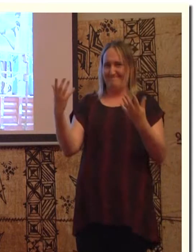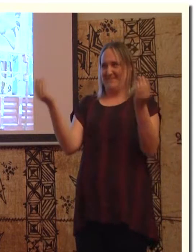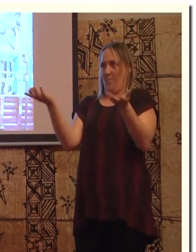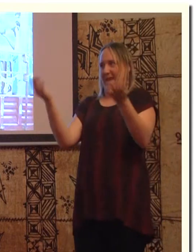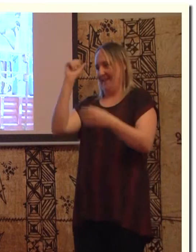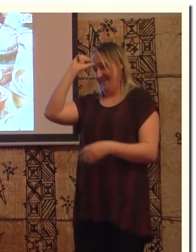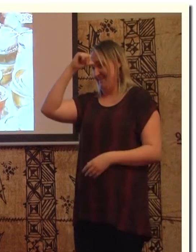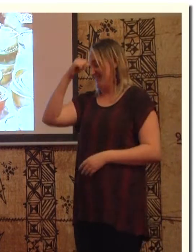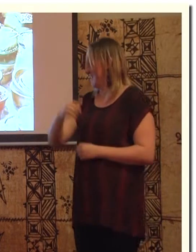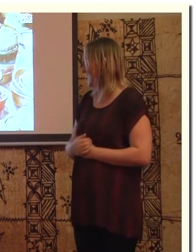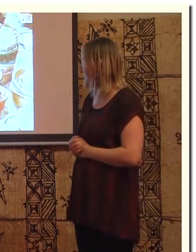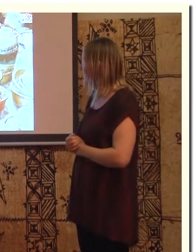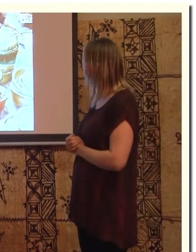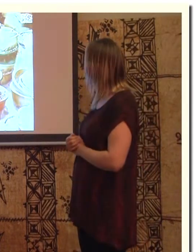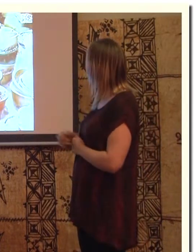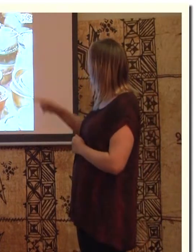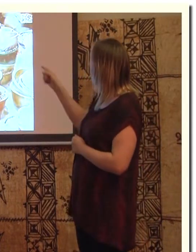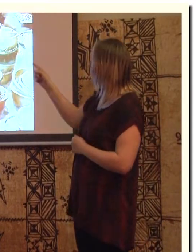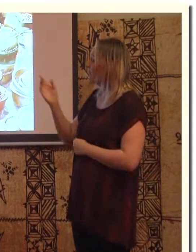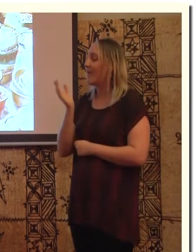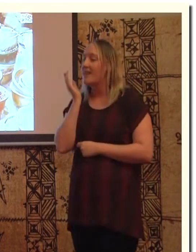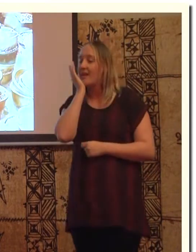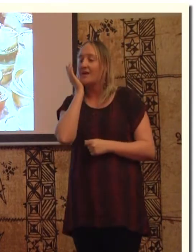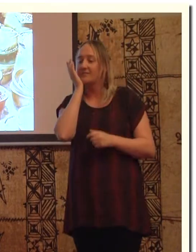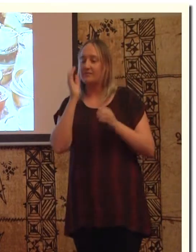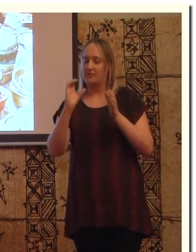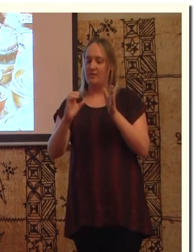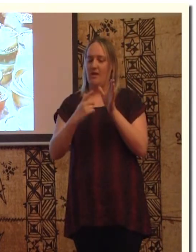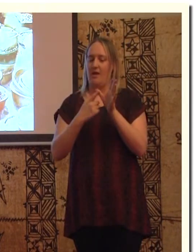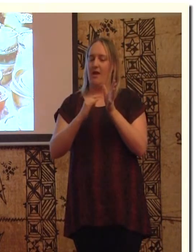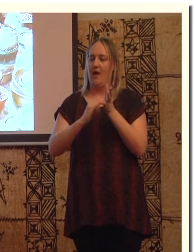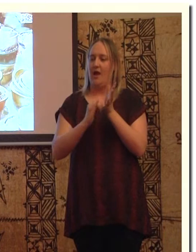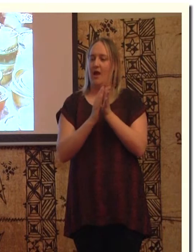same time as there's drumming going on. It was somewhere in India.